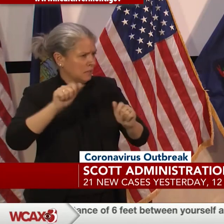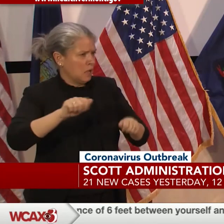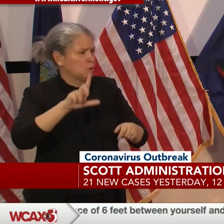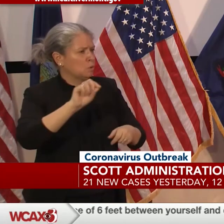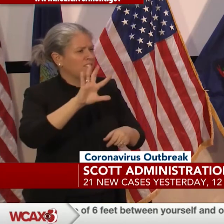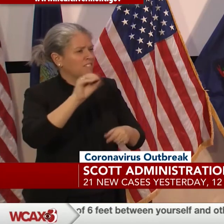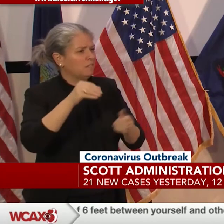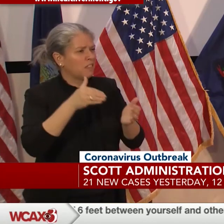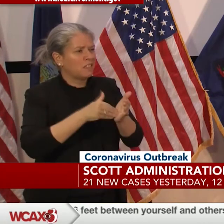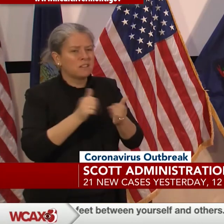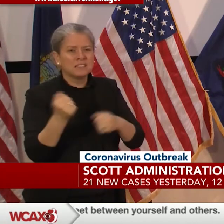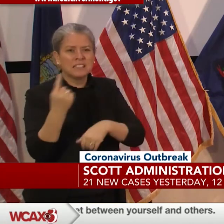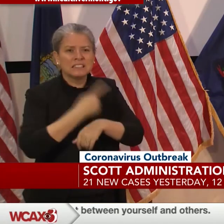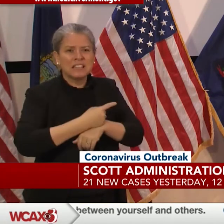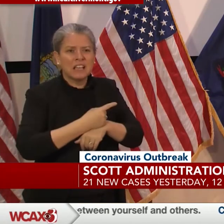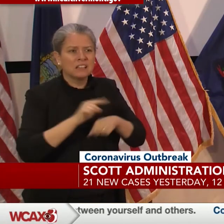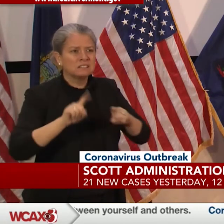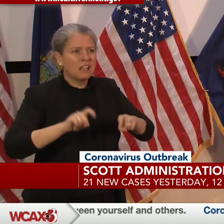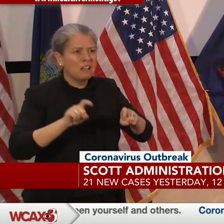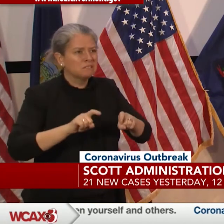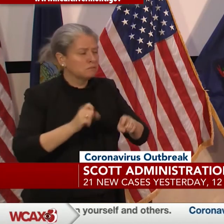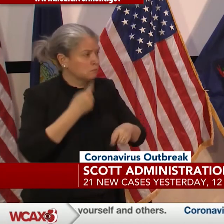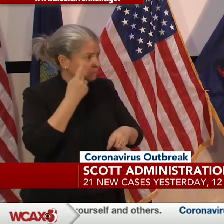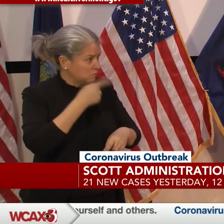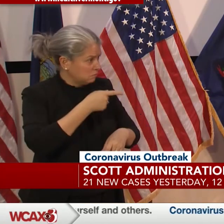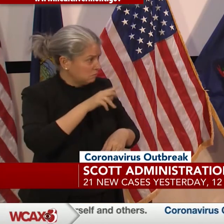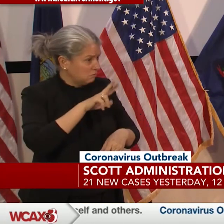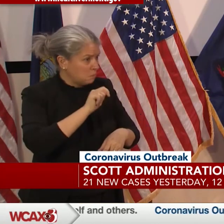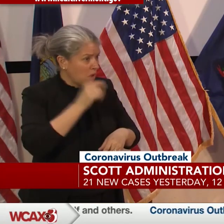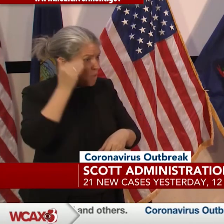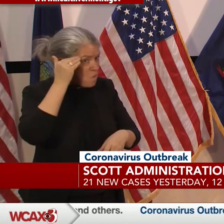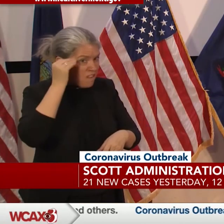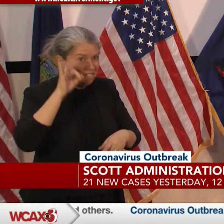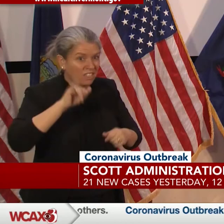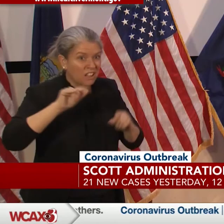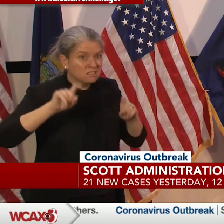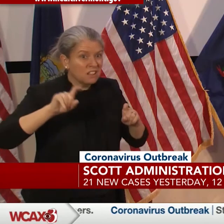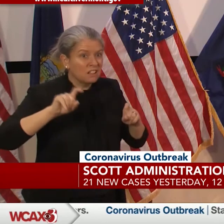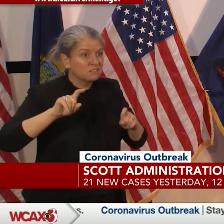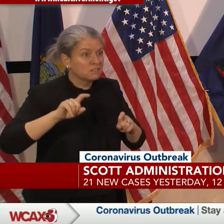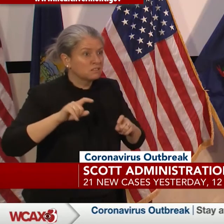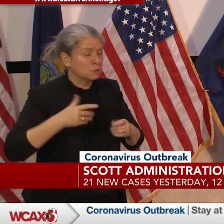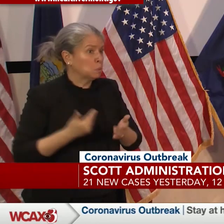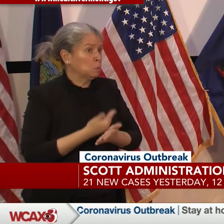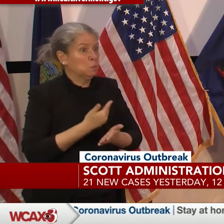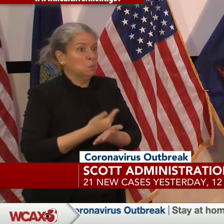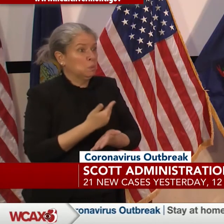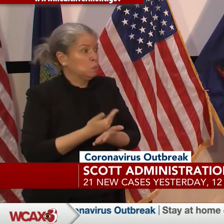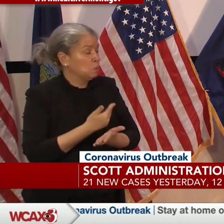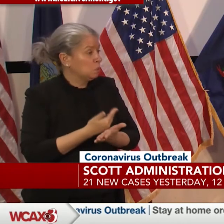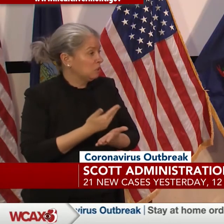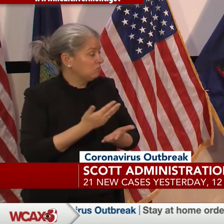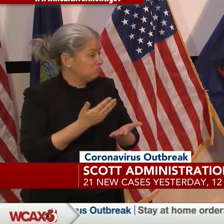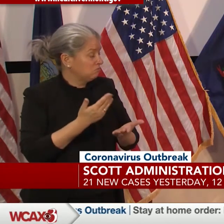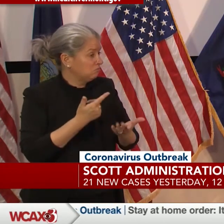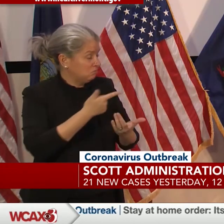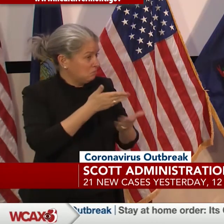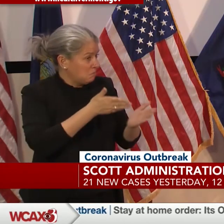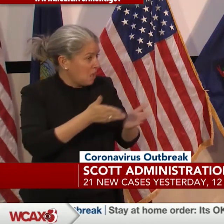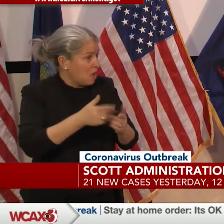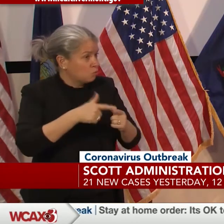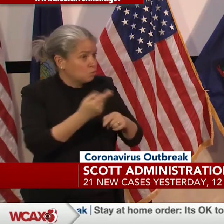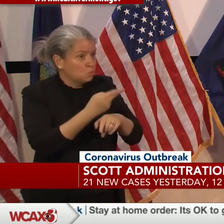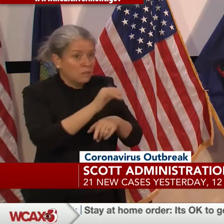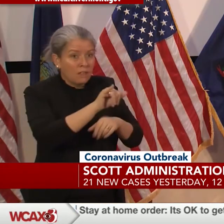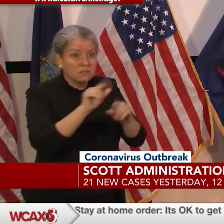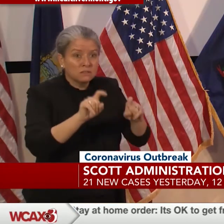about 50,000 per day. And I'm wondering if Vermont is aware of this possible new test, and if so, if you guys are seeking